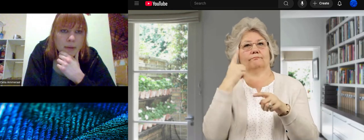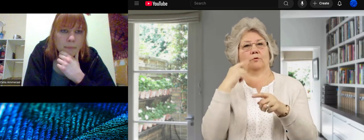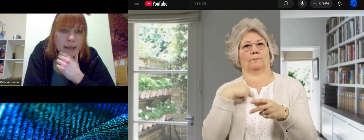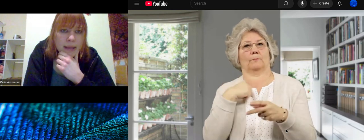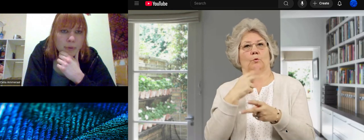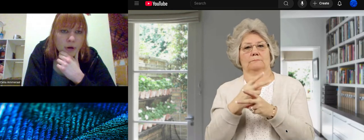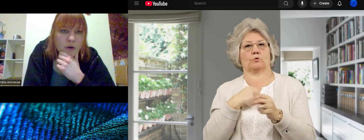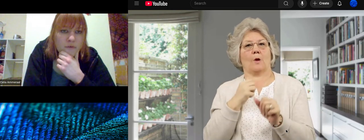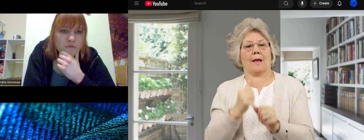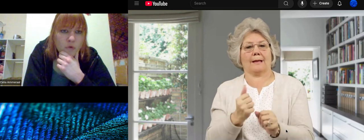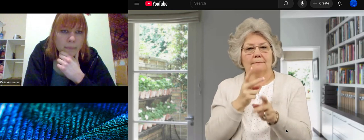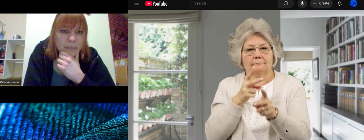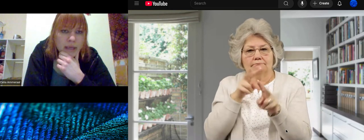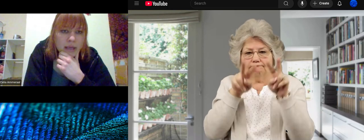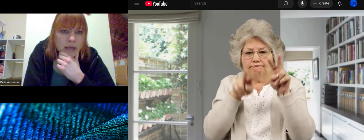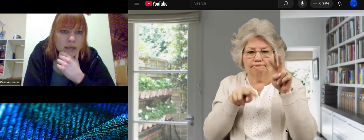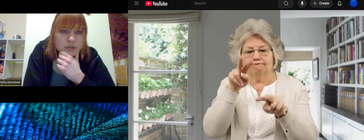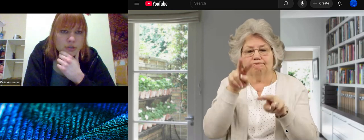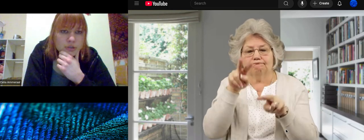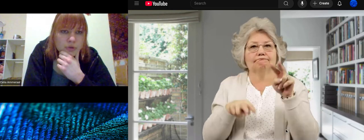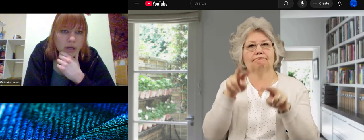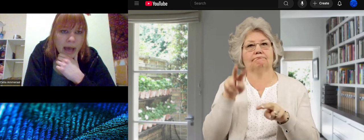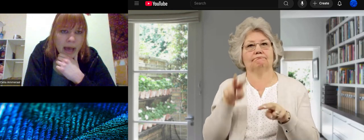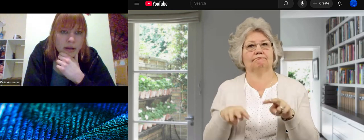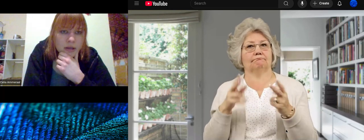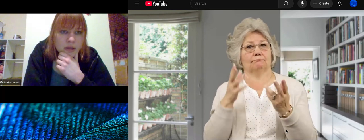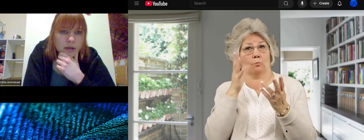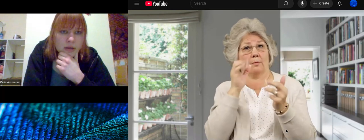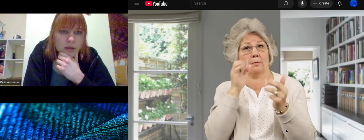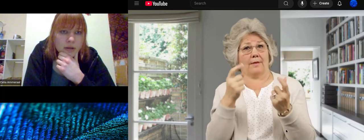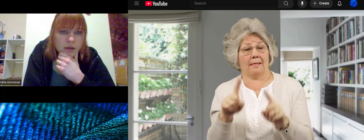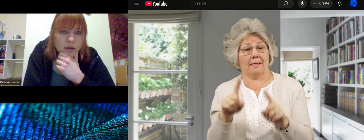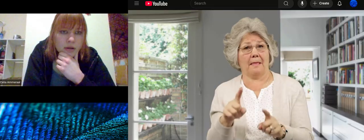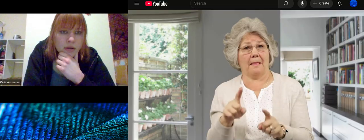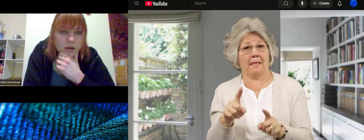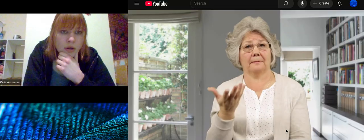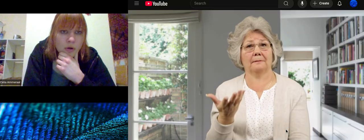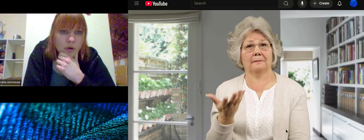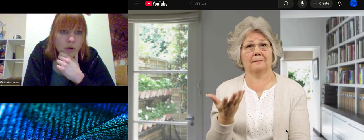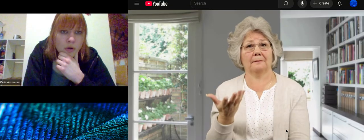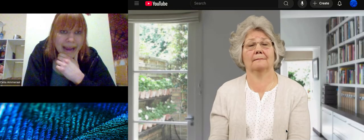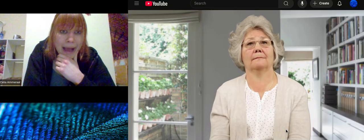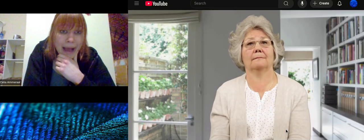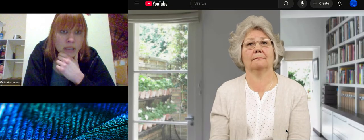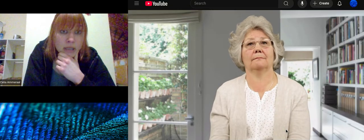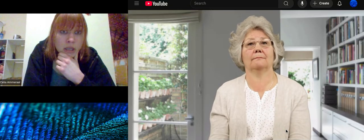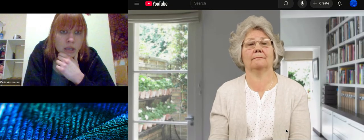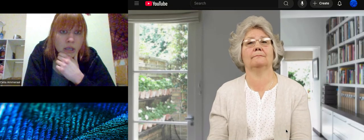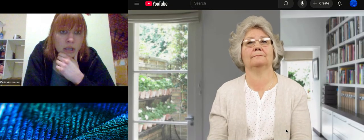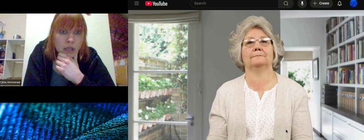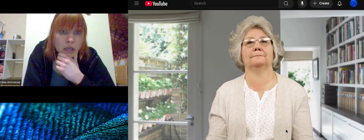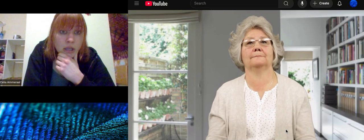me paper for me to look at. Will that happen?